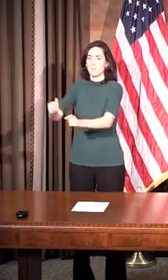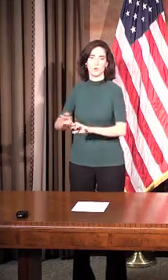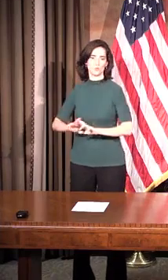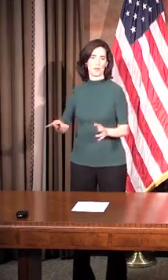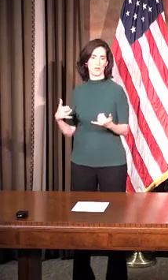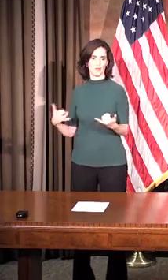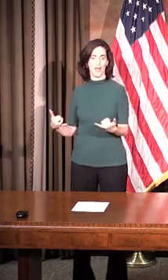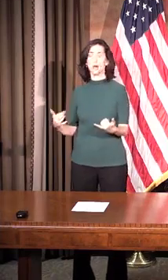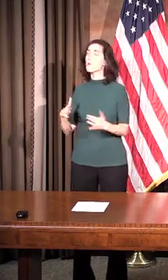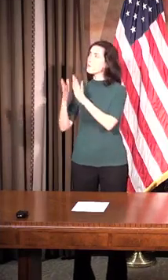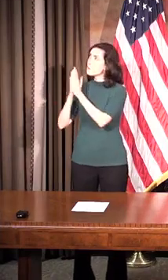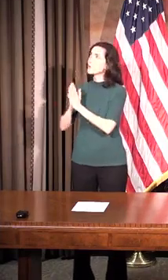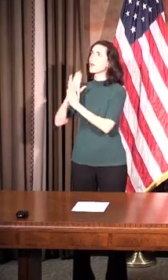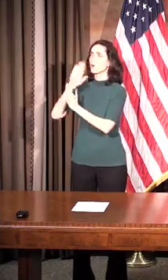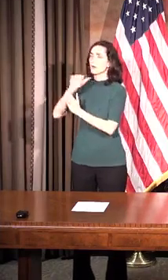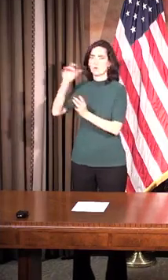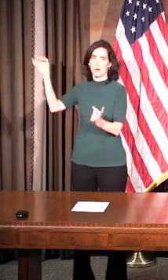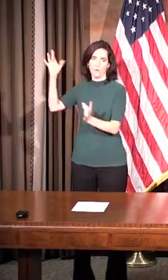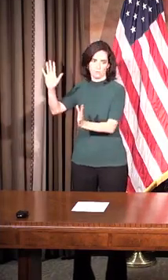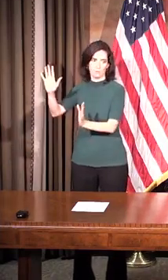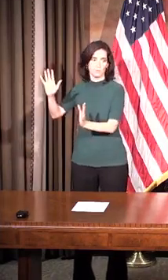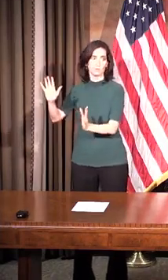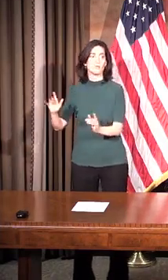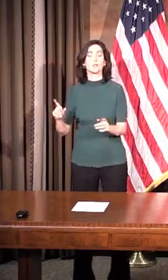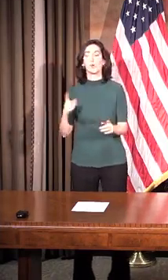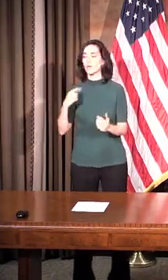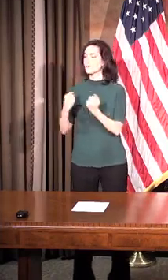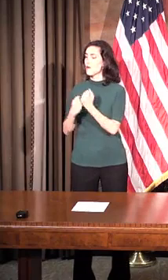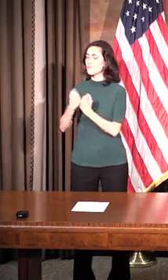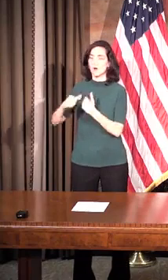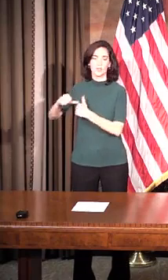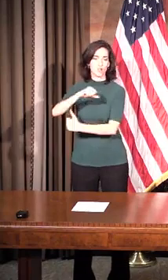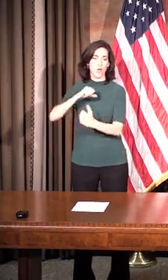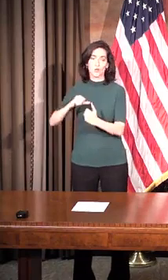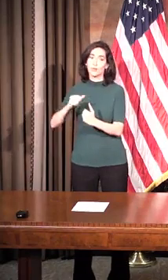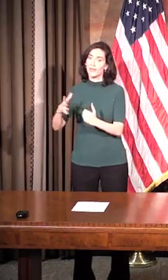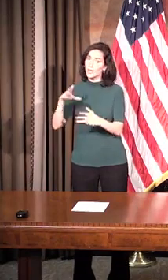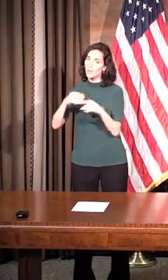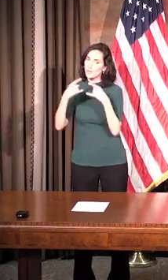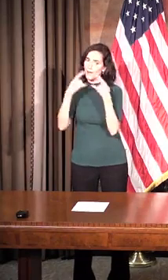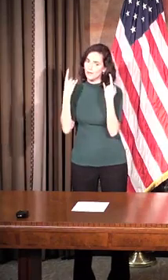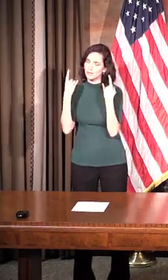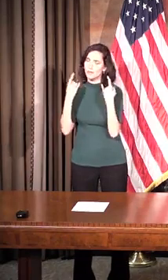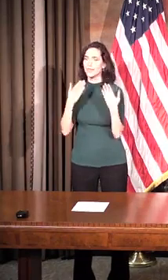to one another. And that certainly includes wearing a mask. So with that, we'll see you tomorrow.